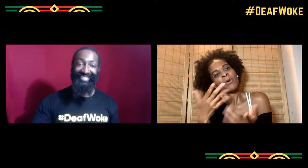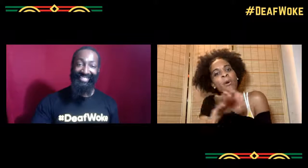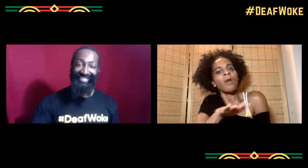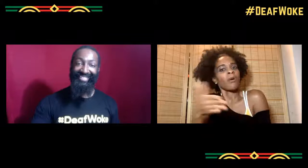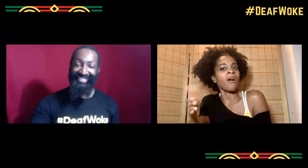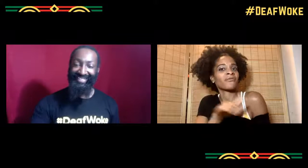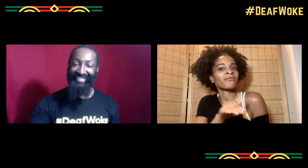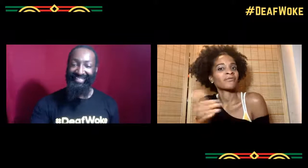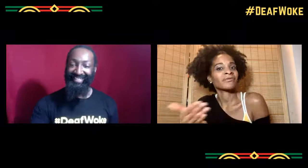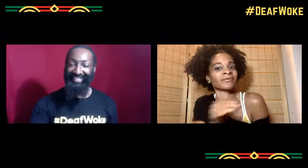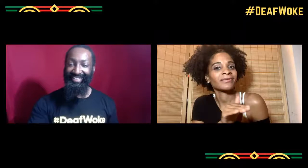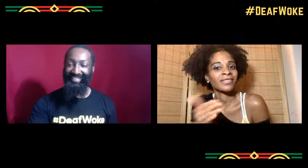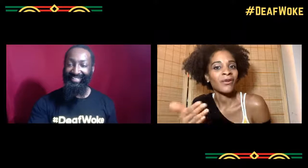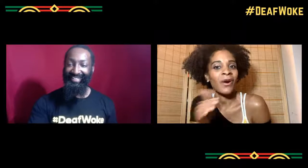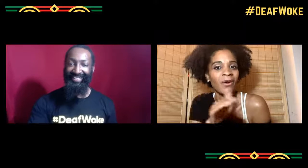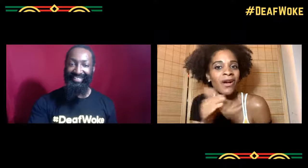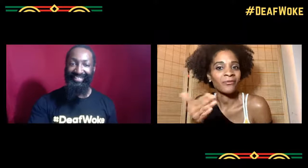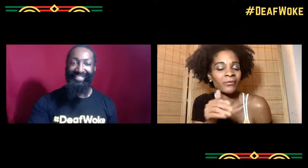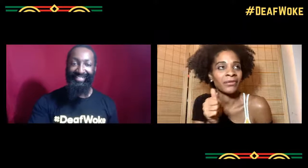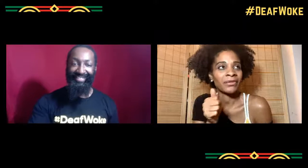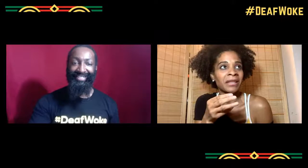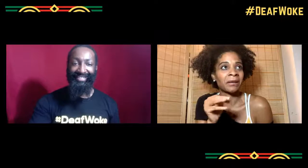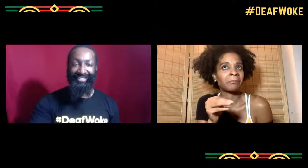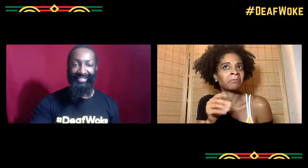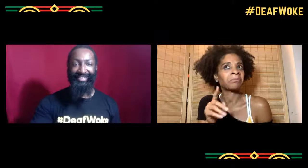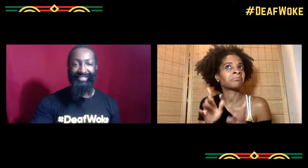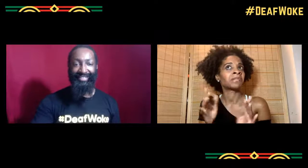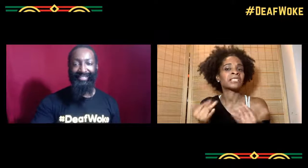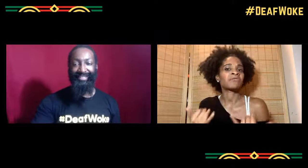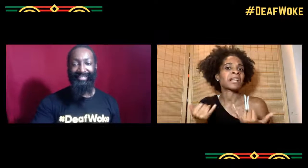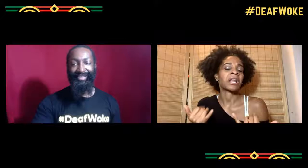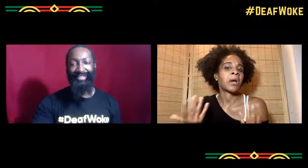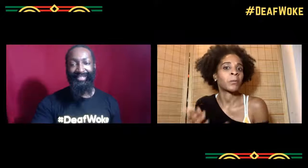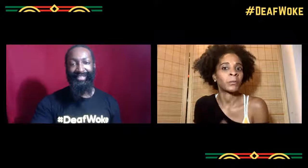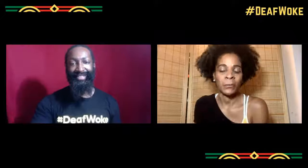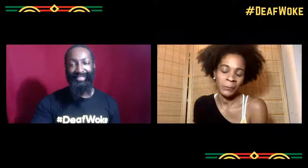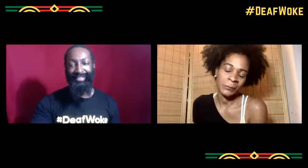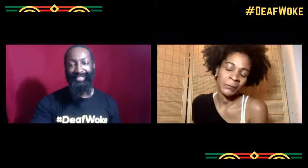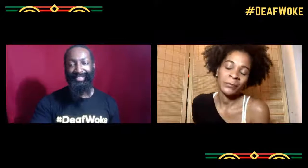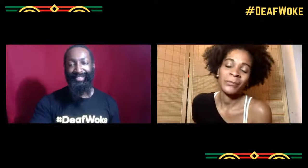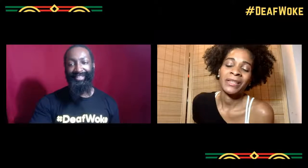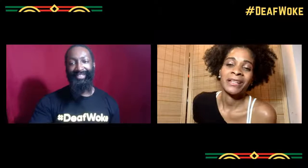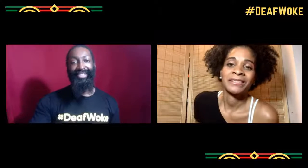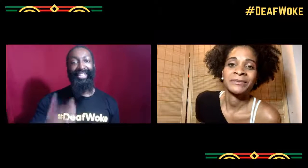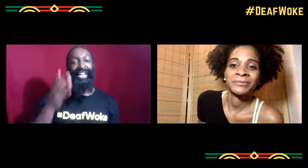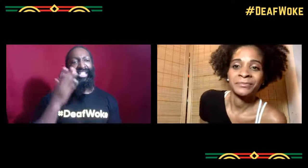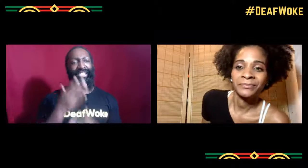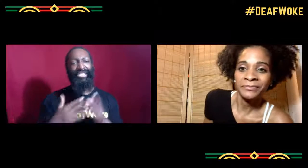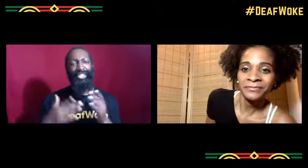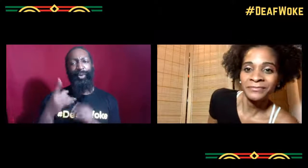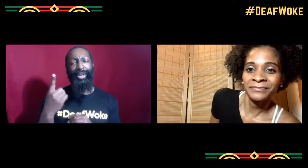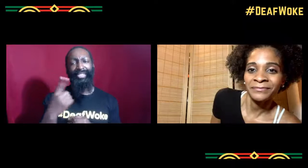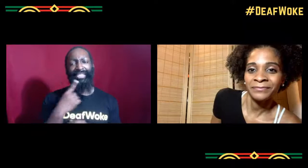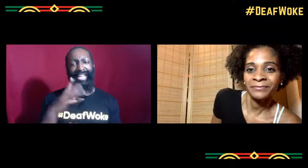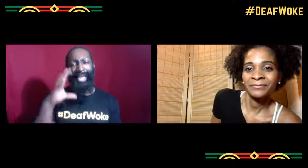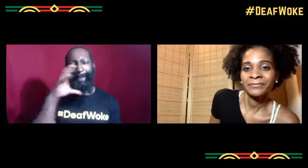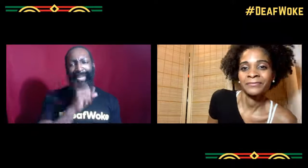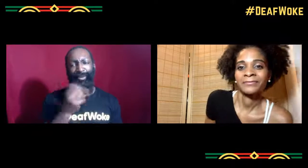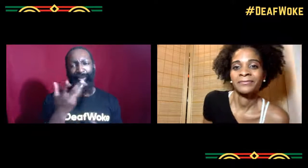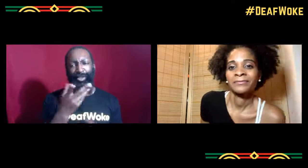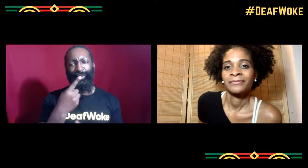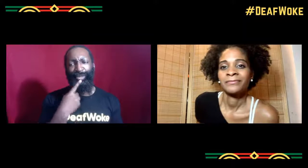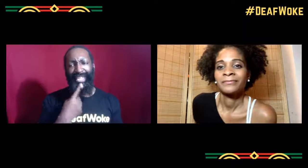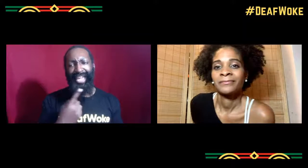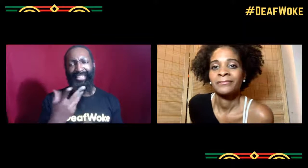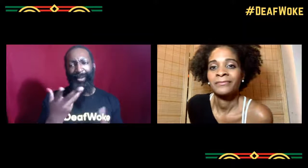So yeah, I was a part of that company, on and off. Right now, no, not currently.